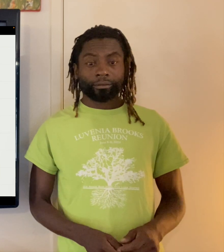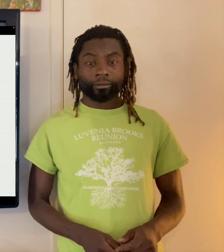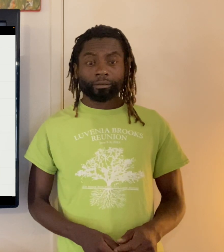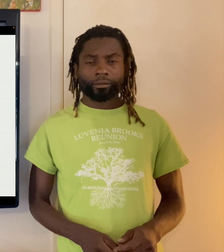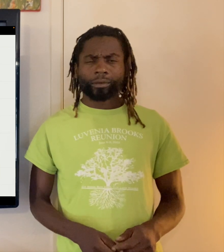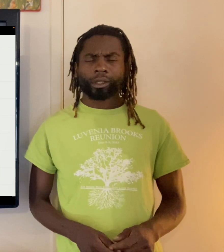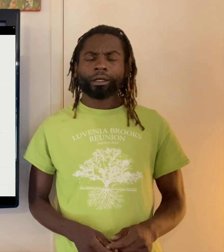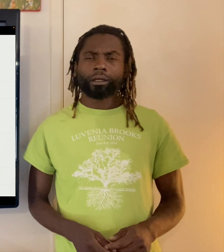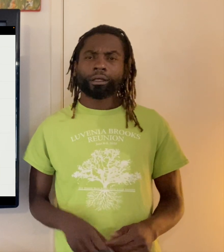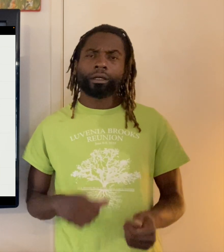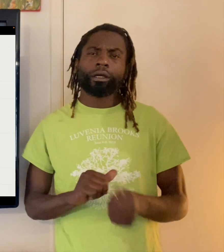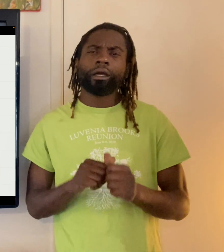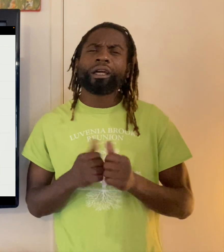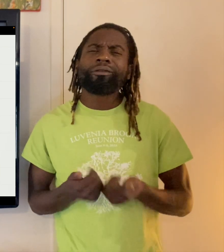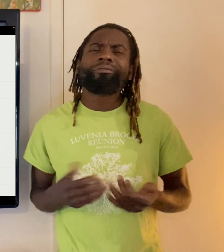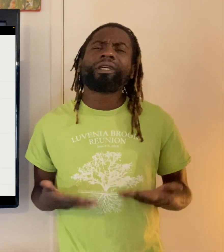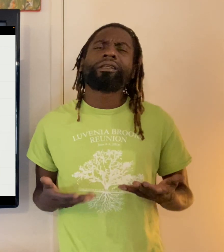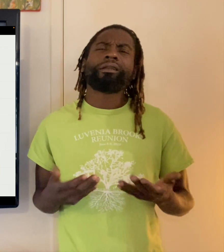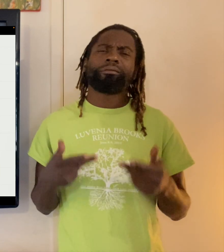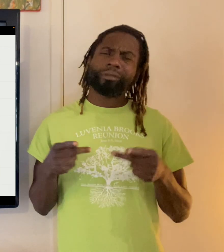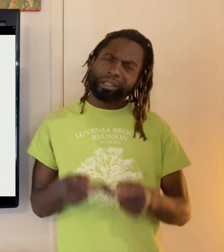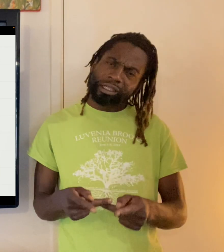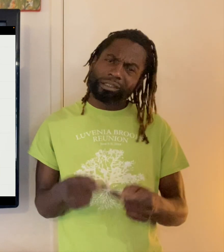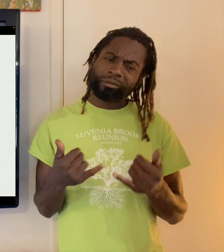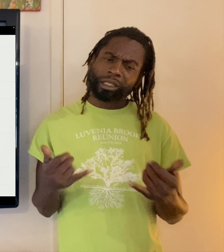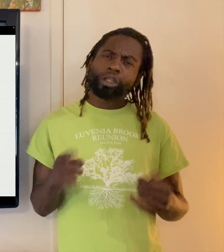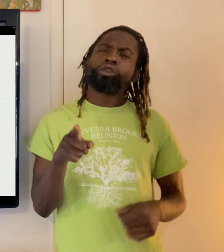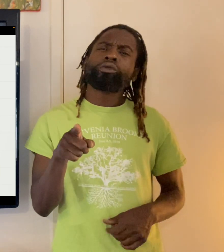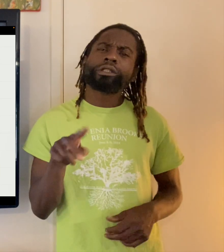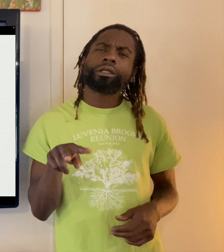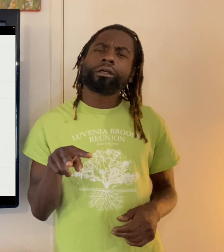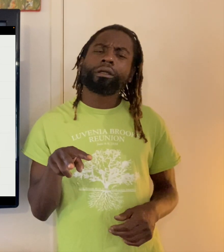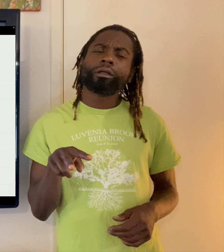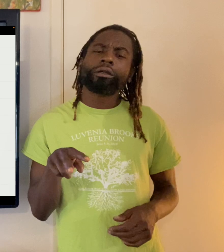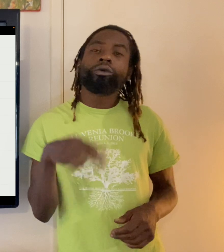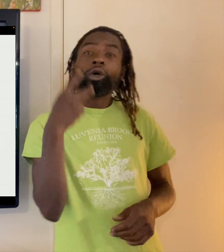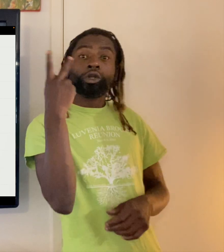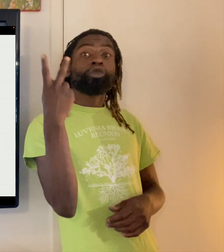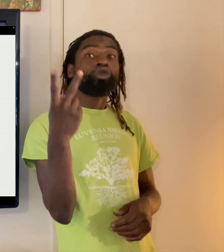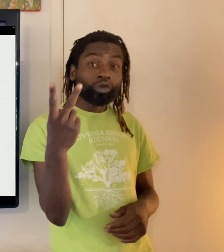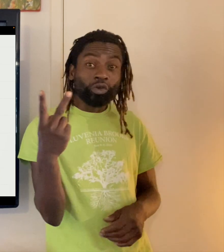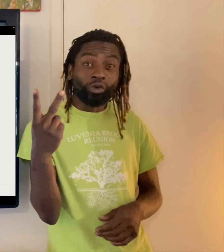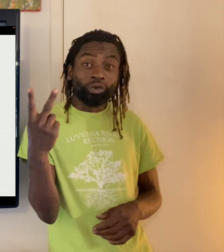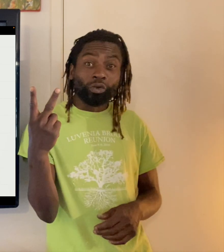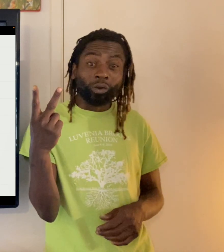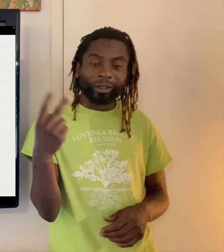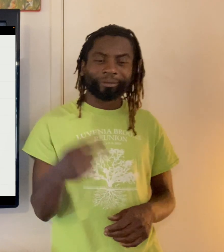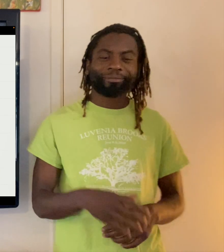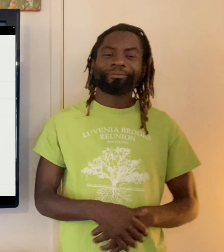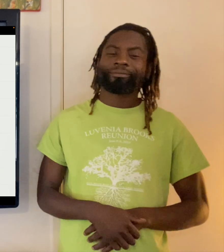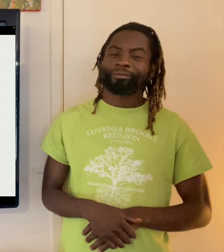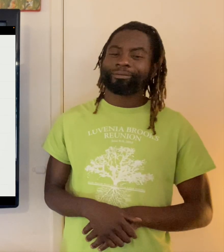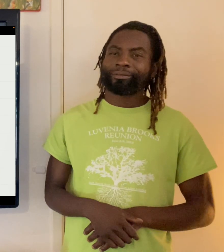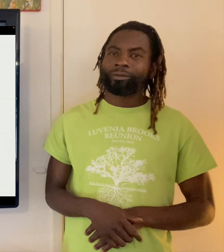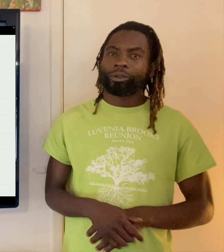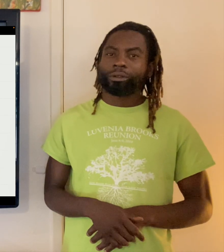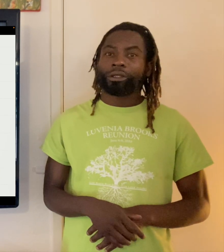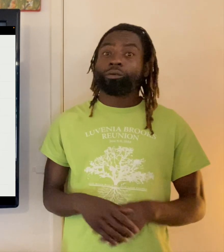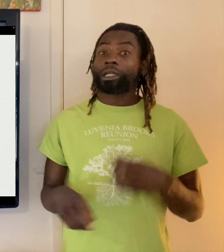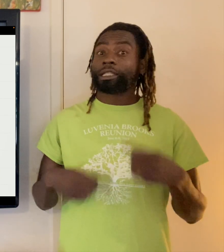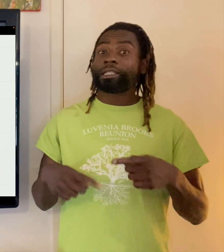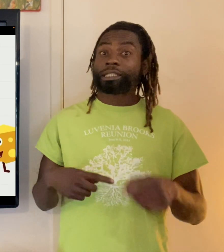Now, how many plates of spaghetti do you see? That's right. There are 2 plates of spaghetti. We can